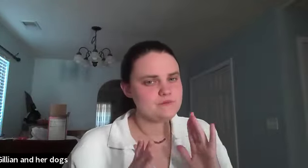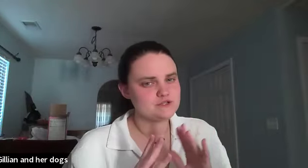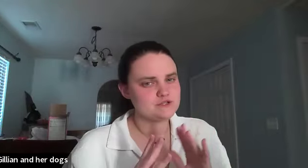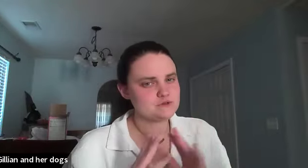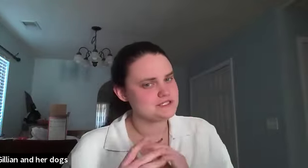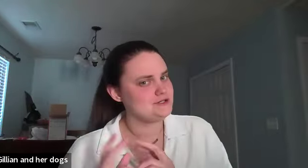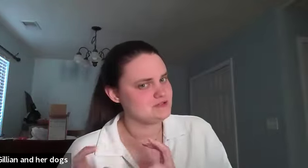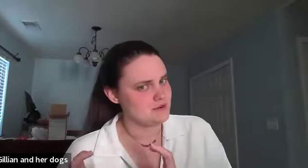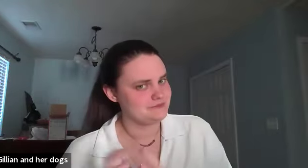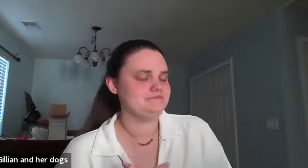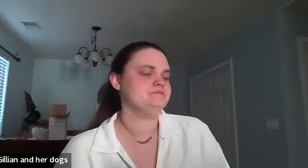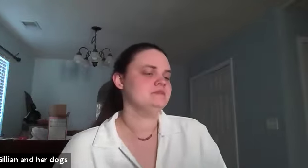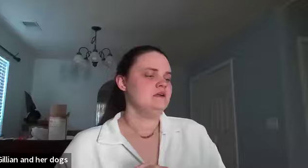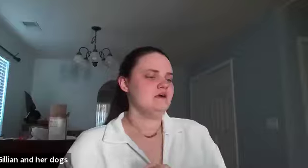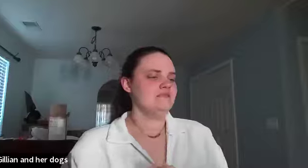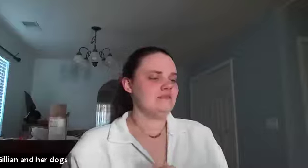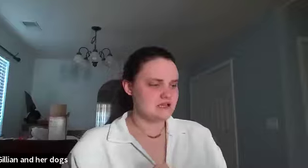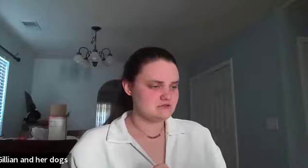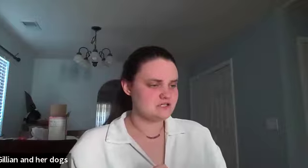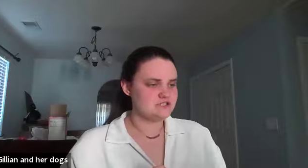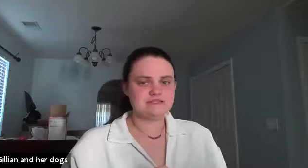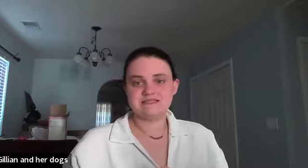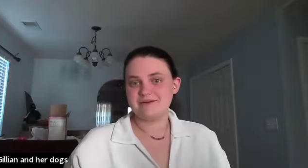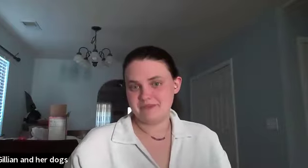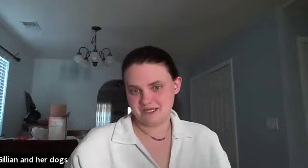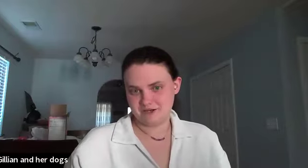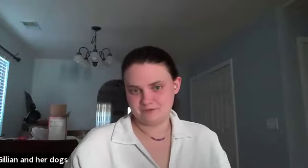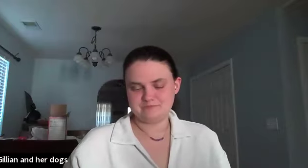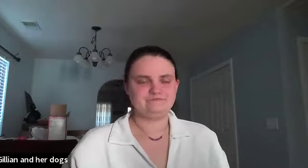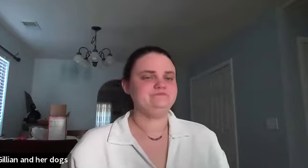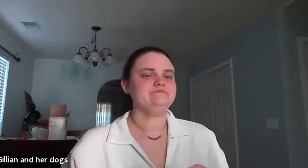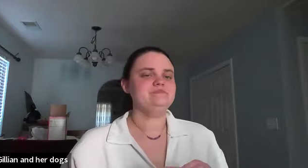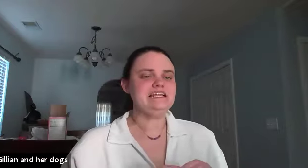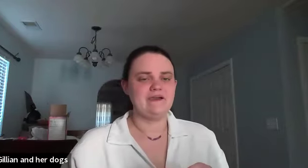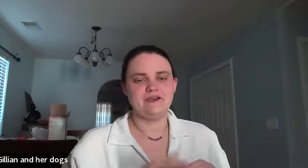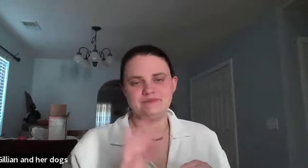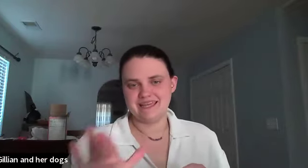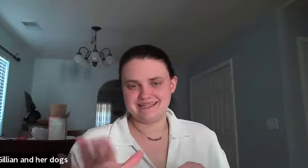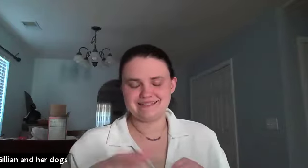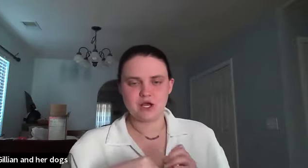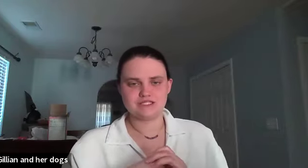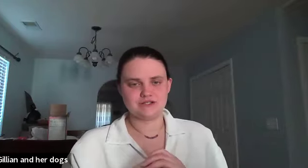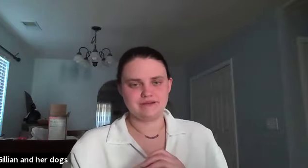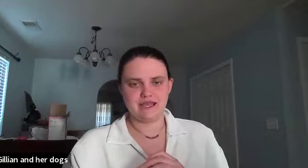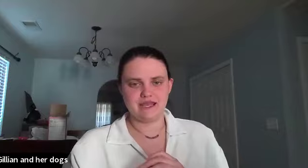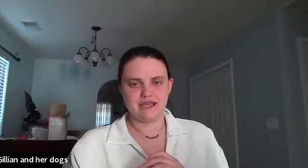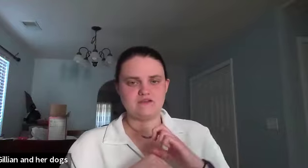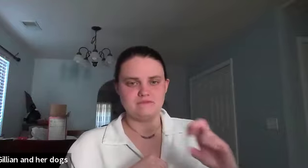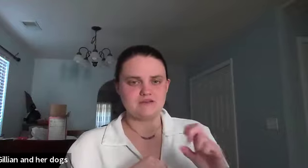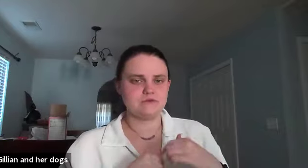only because we're about to start a new topic. All right. The last one we're going to do is a tomato. Now, I know Miss Katie is not on screen right now. They're driving back